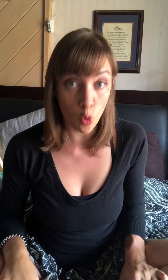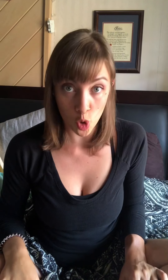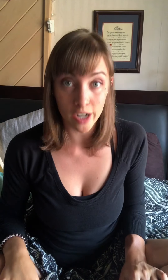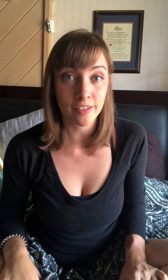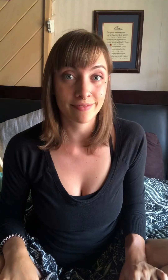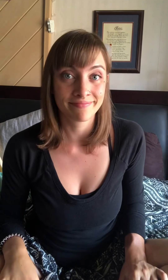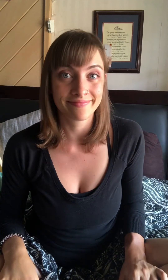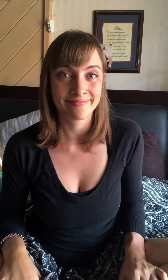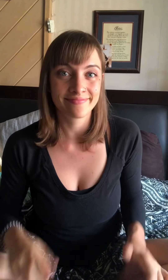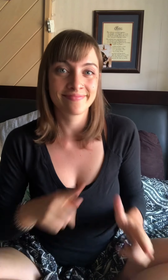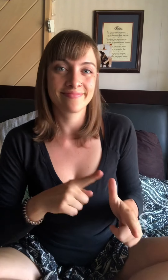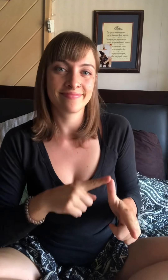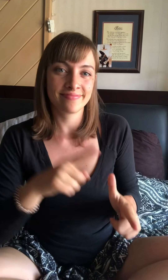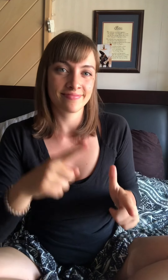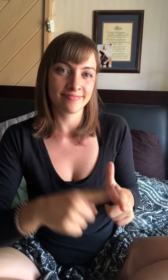or,